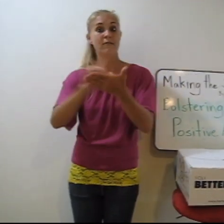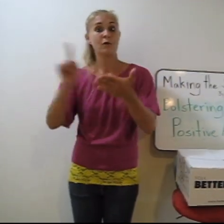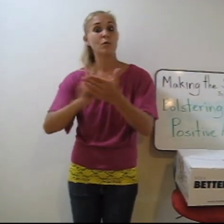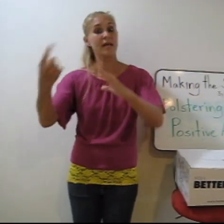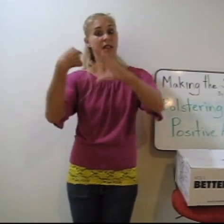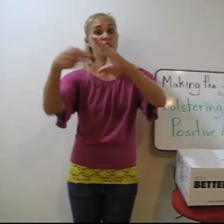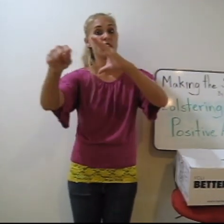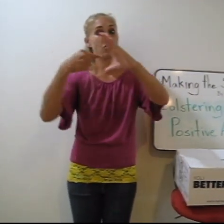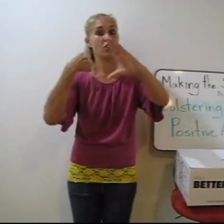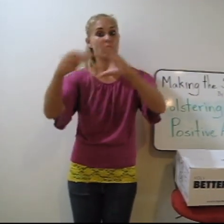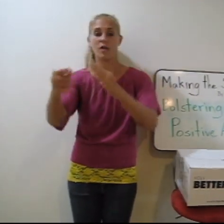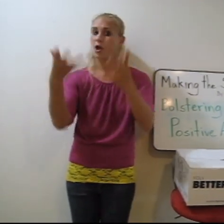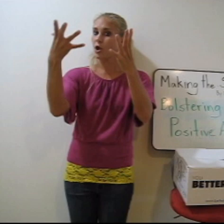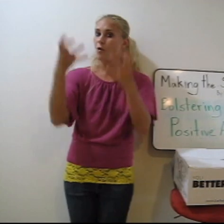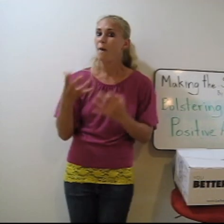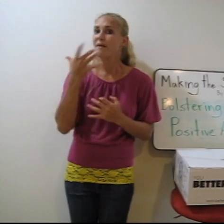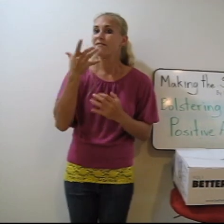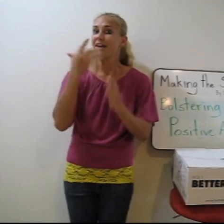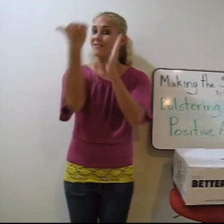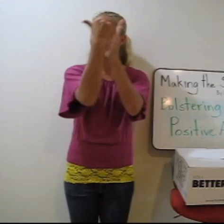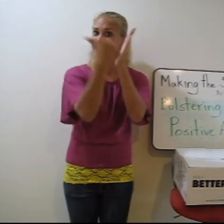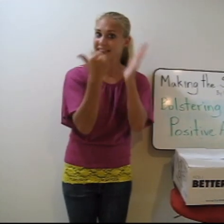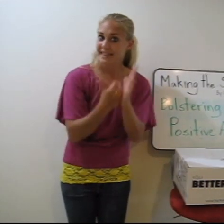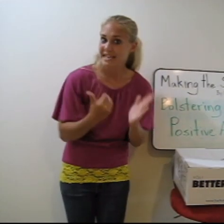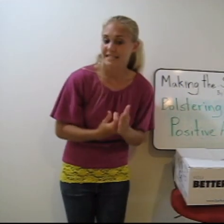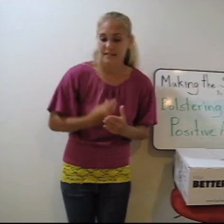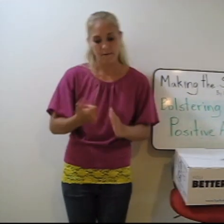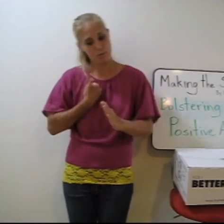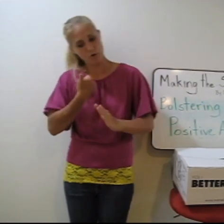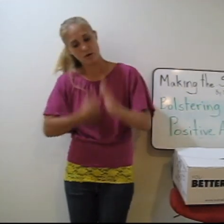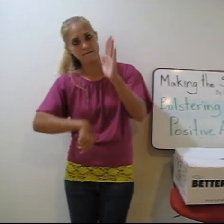list of my favorite personal development resources, you can find them on my blog at